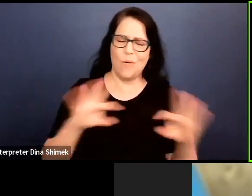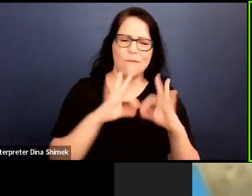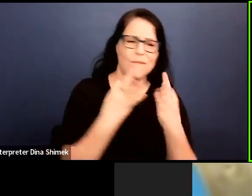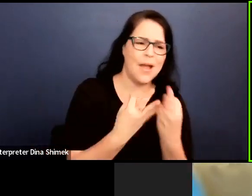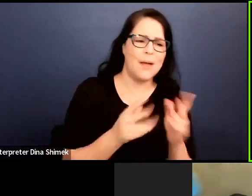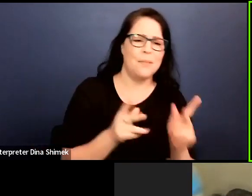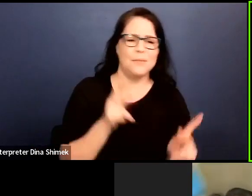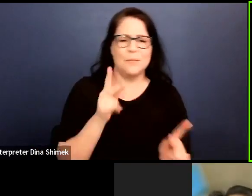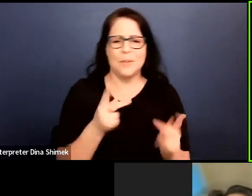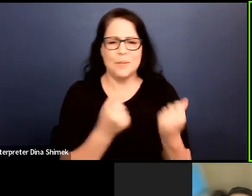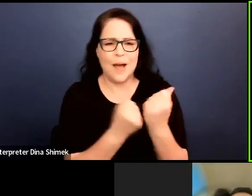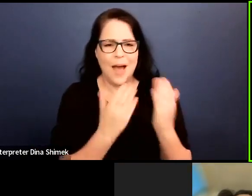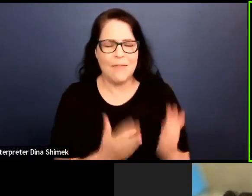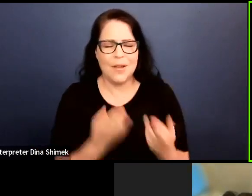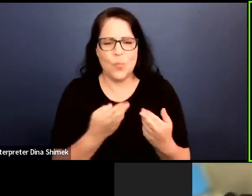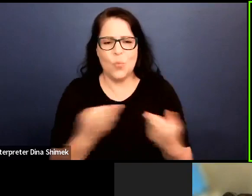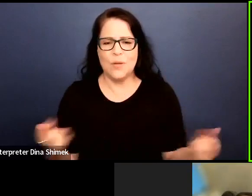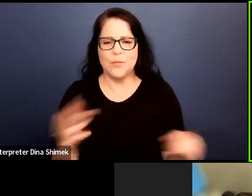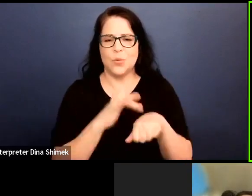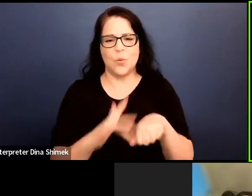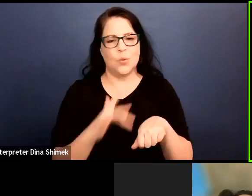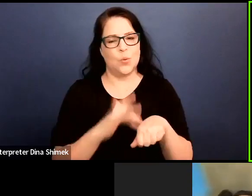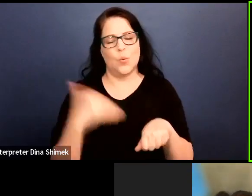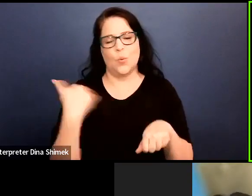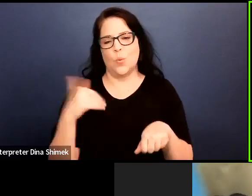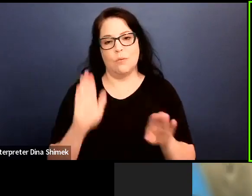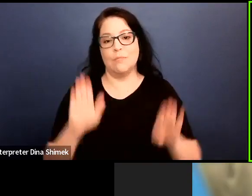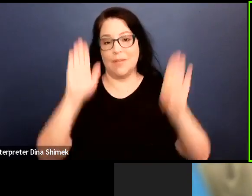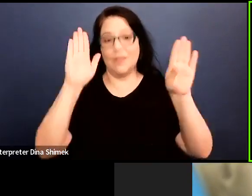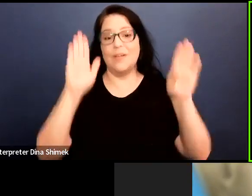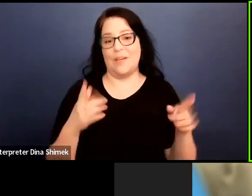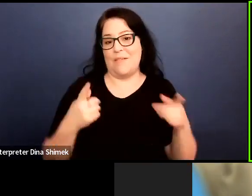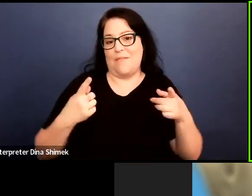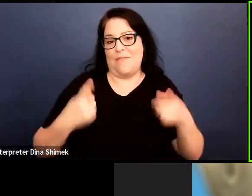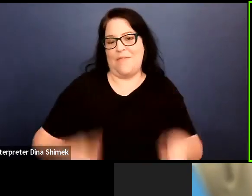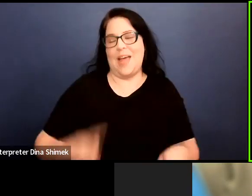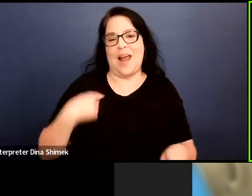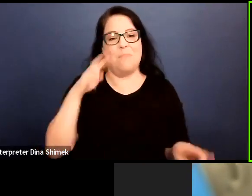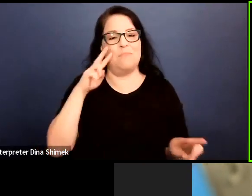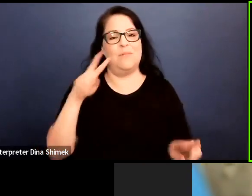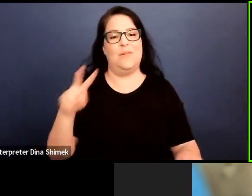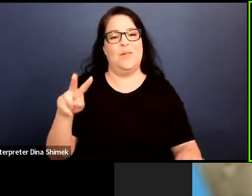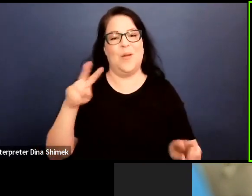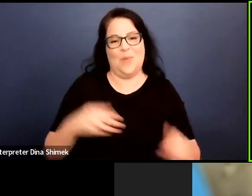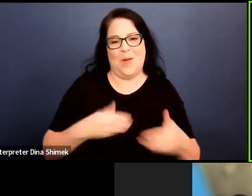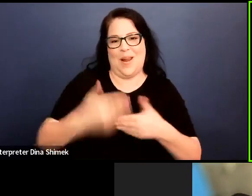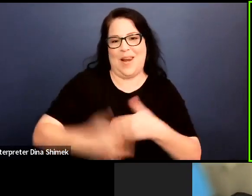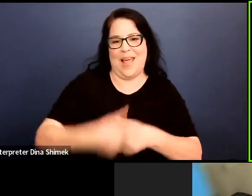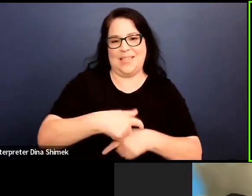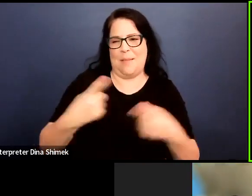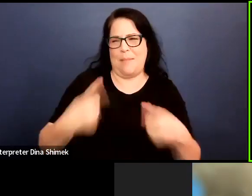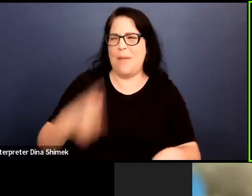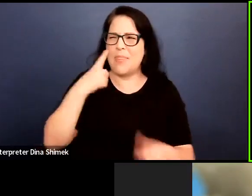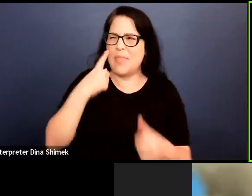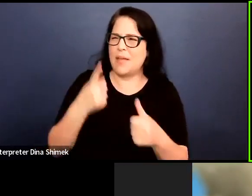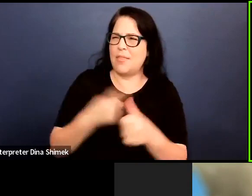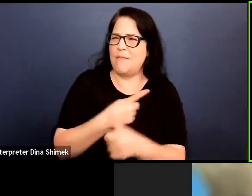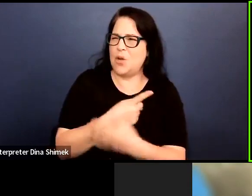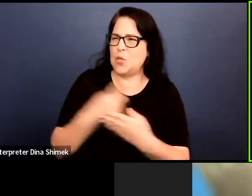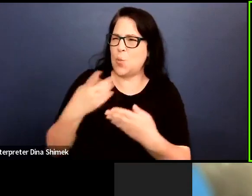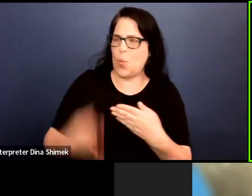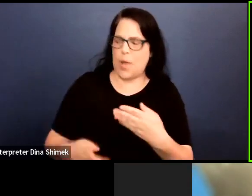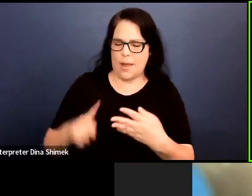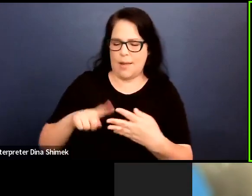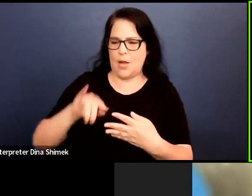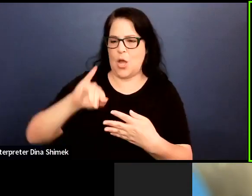advocates and resources. It's a great event. I'm looking forward to it next, I think it's the first weekend in June. So that should be